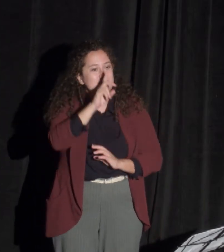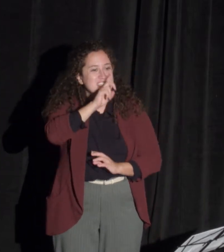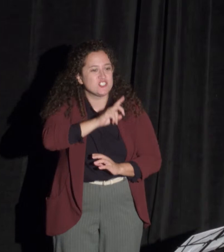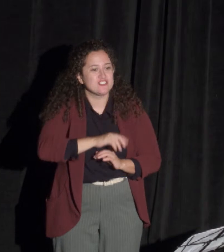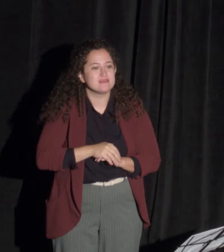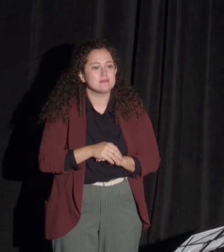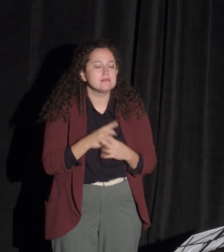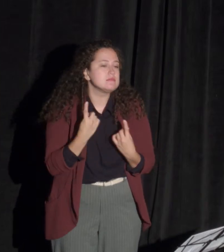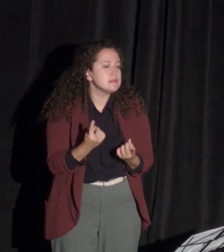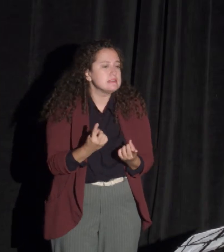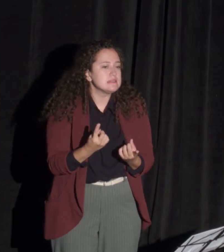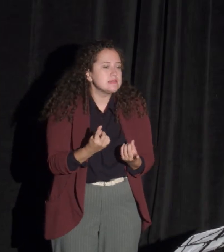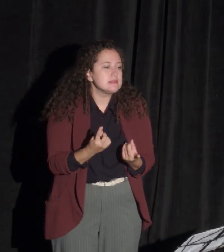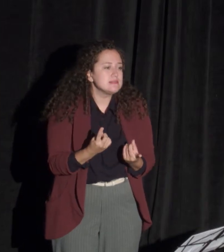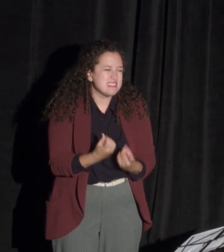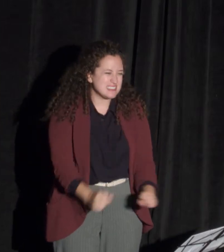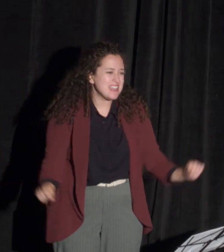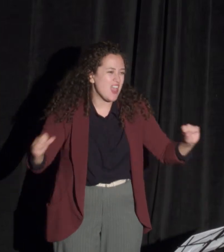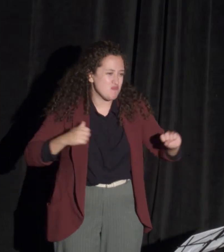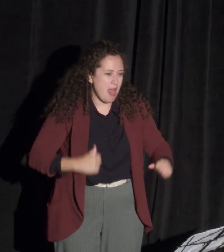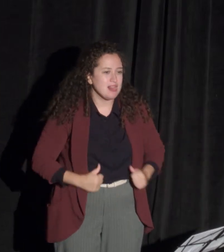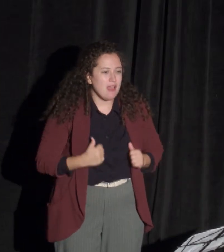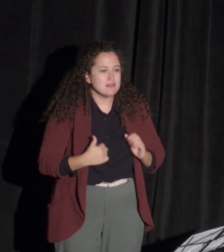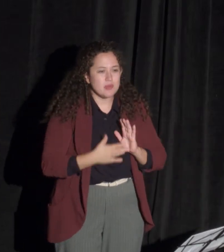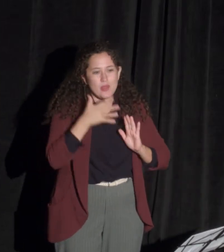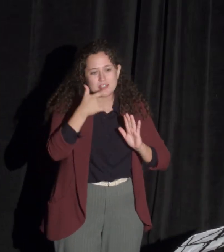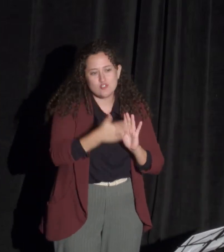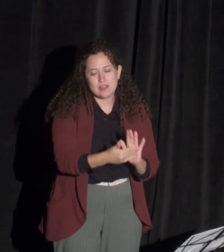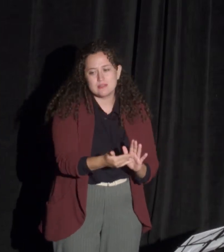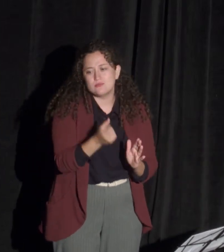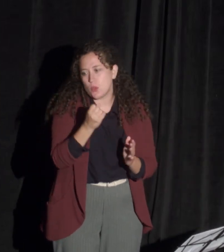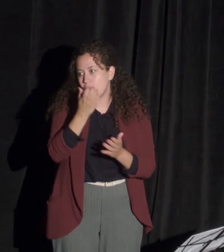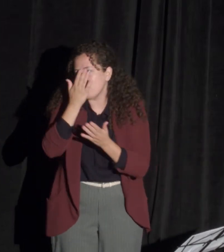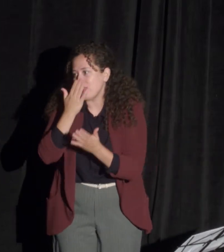life-saving at times. So thank you to everyone who writes it.